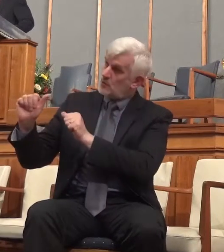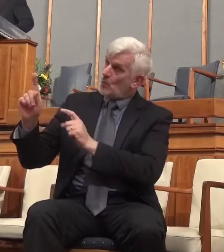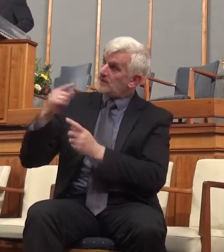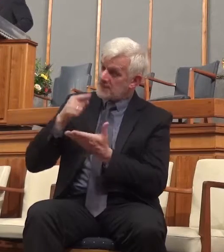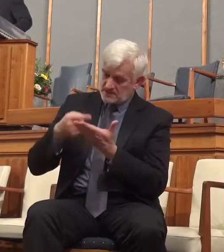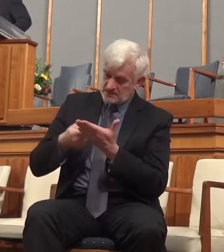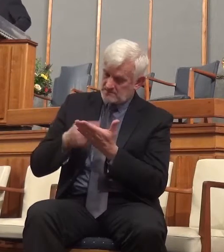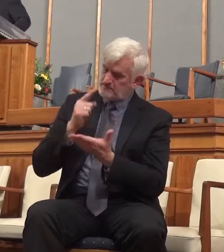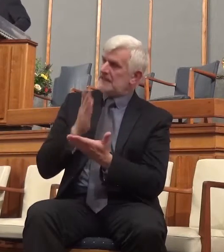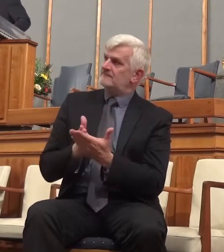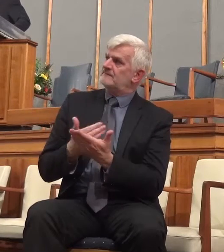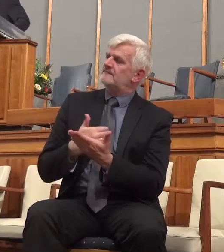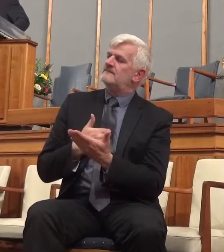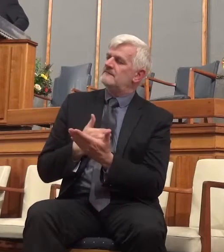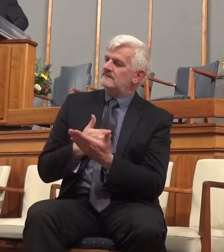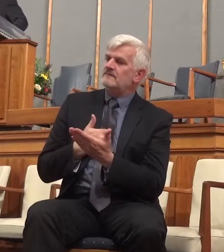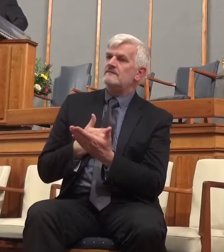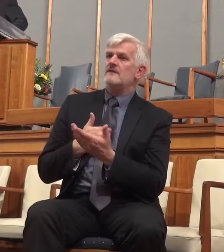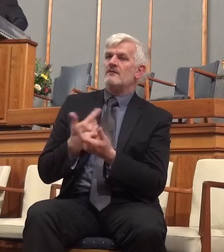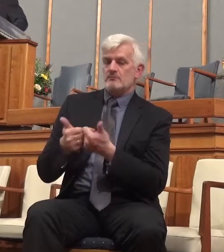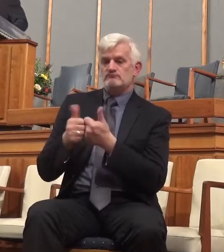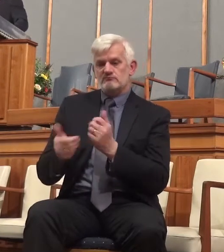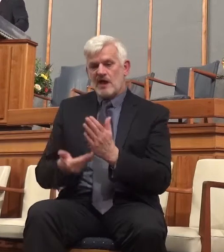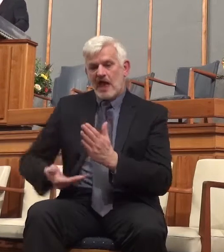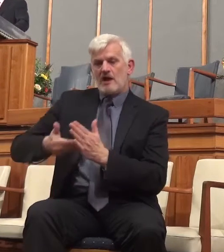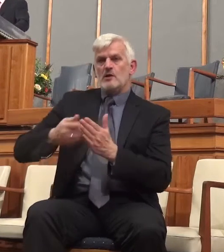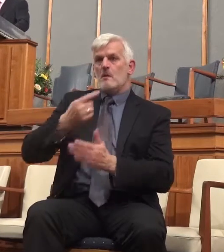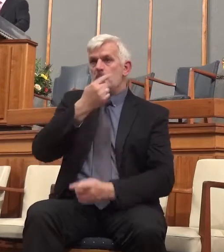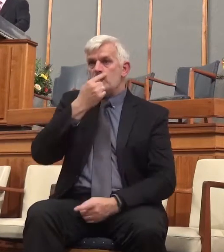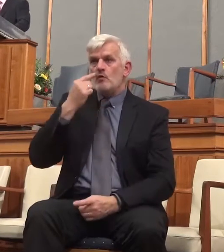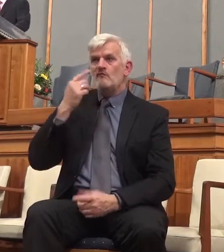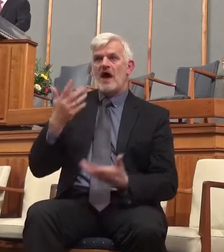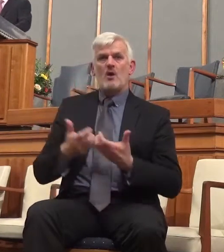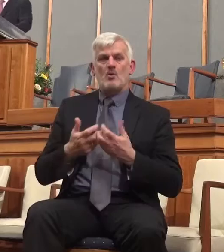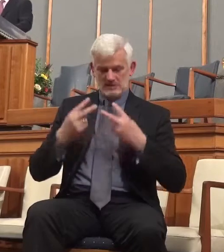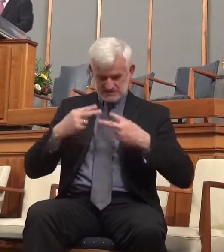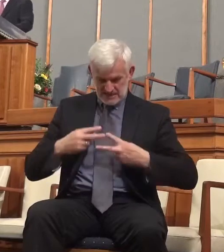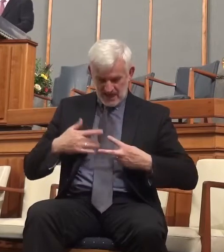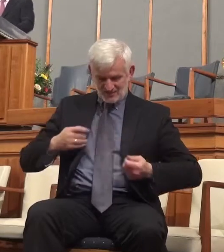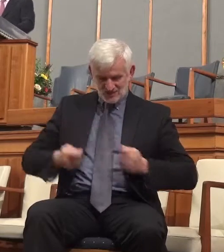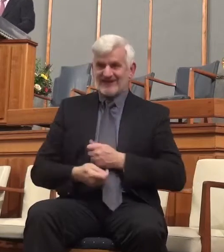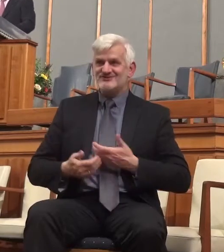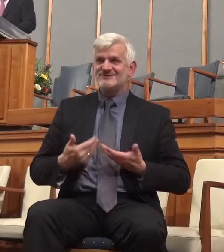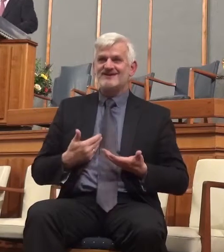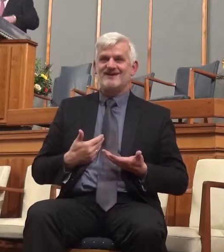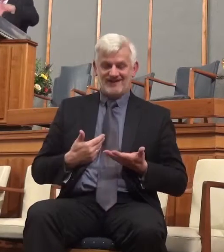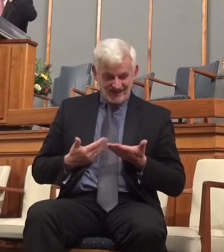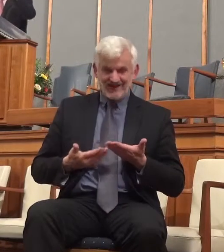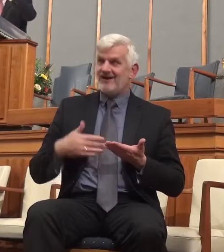said, and then you have even more proof, because your life has changed. You're changed within.